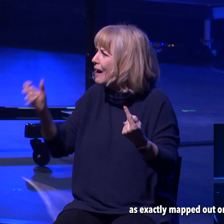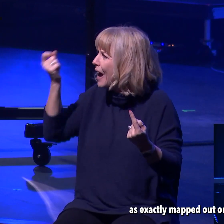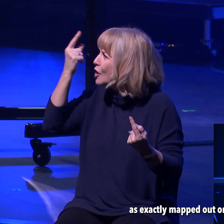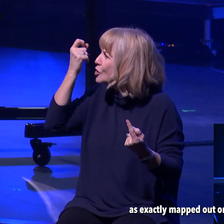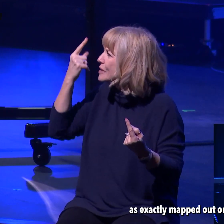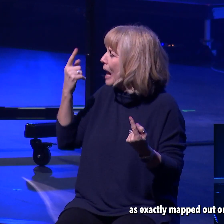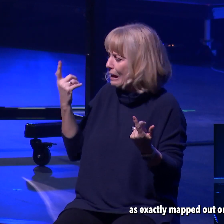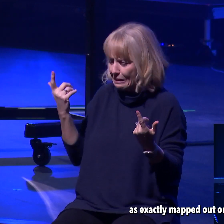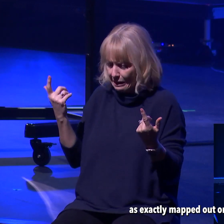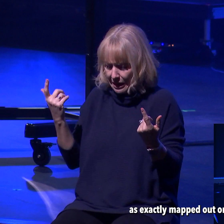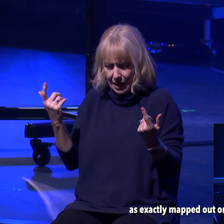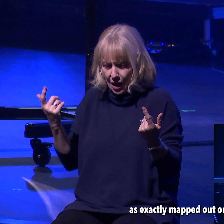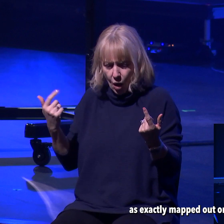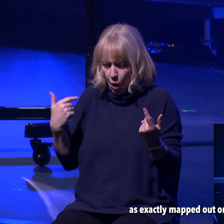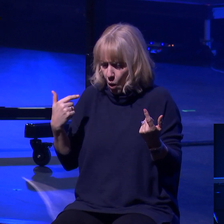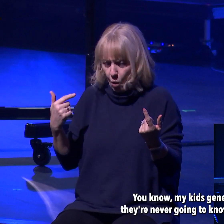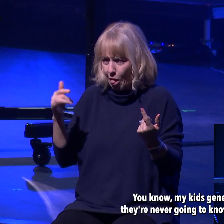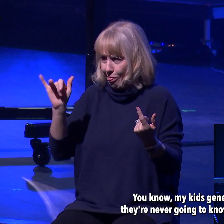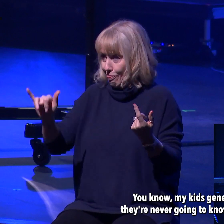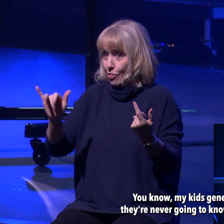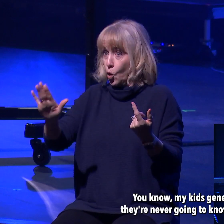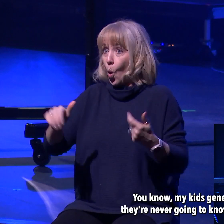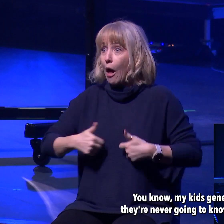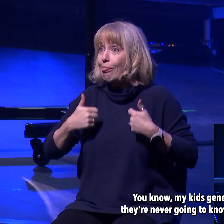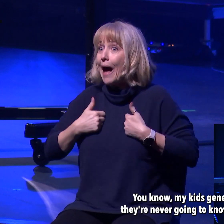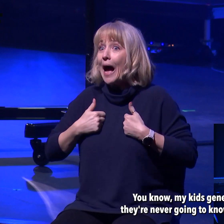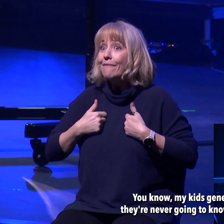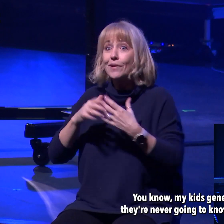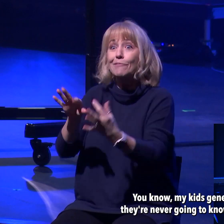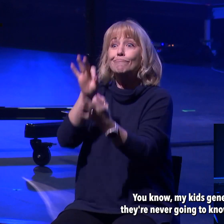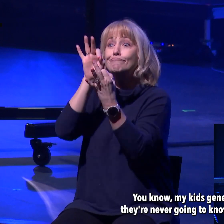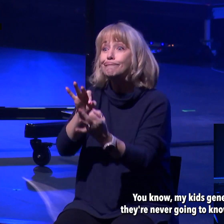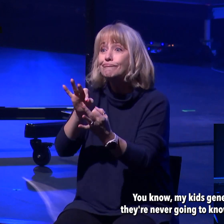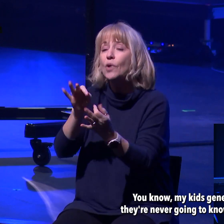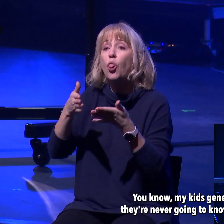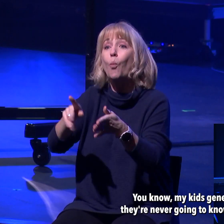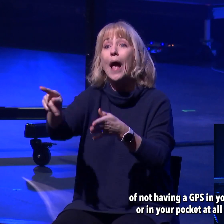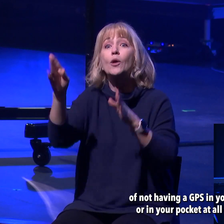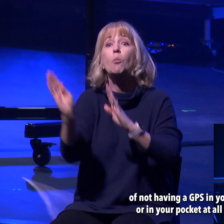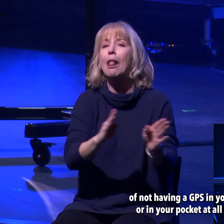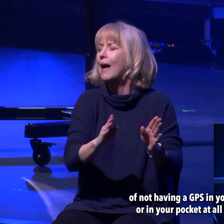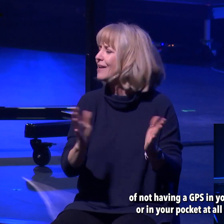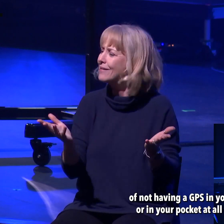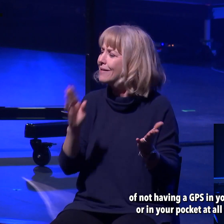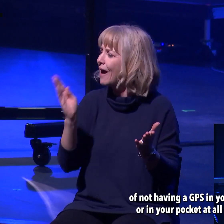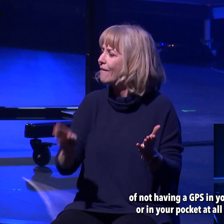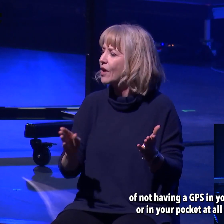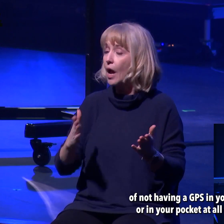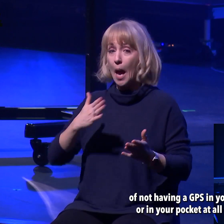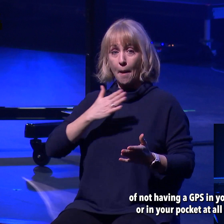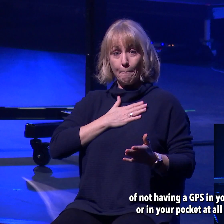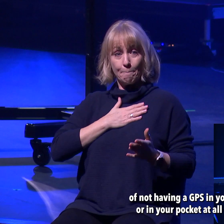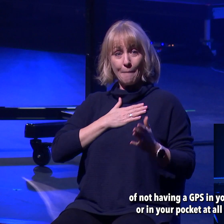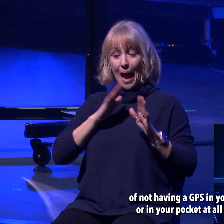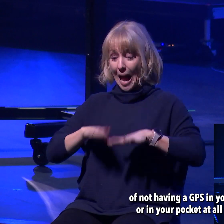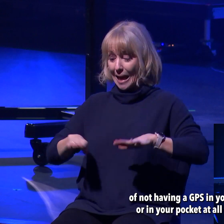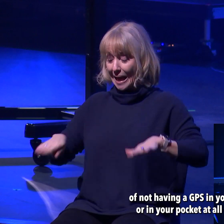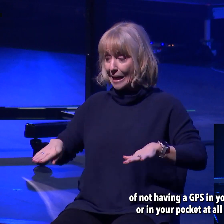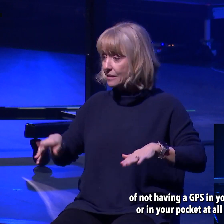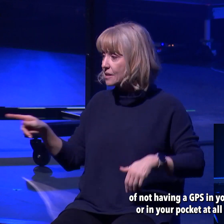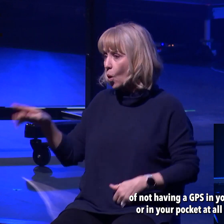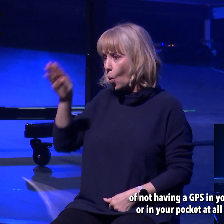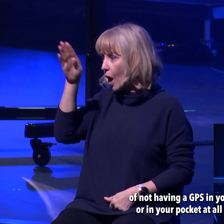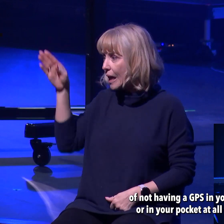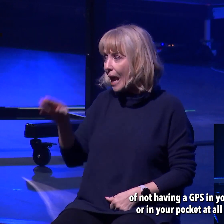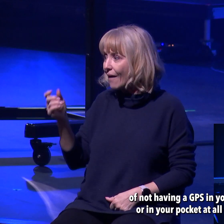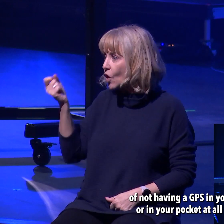exactly mapped out or routed. You know, my kids' generation, they're never gonna know the pain of not having a GPS in your hand or in your